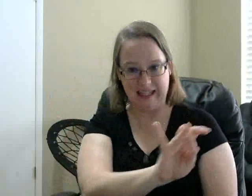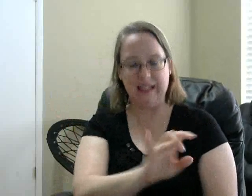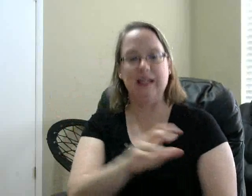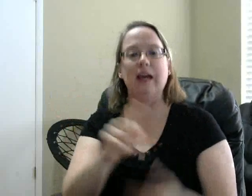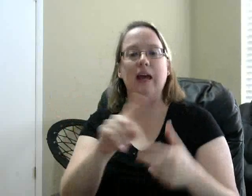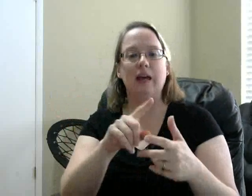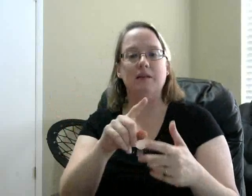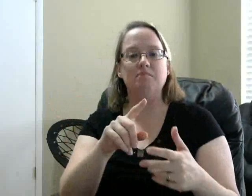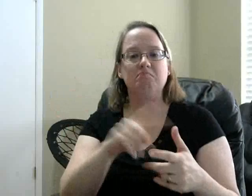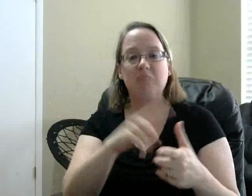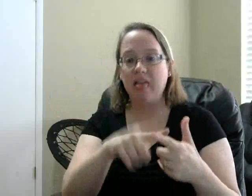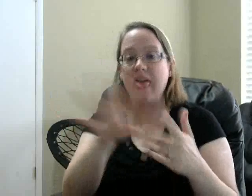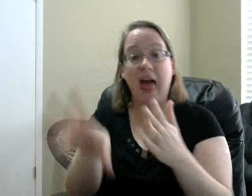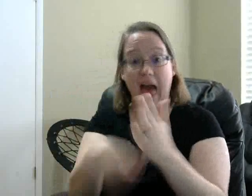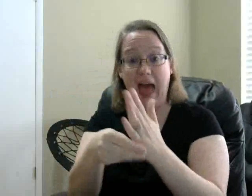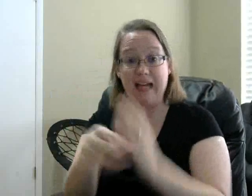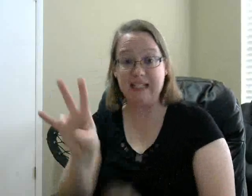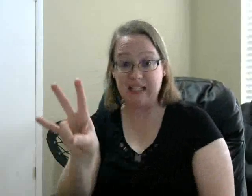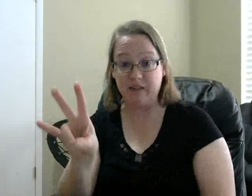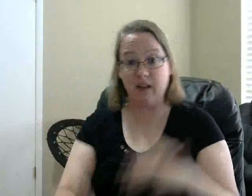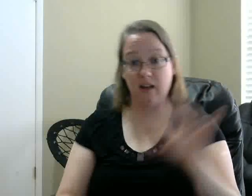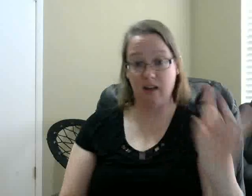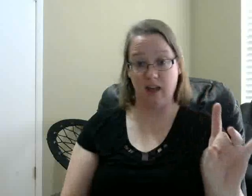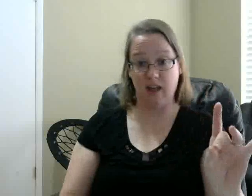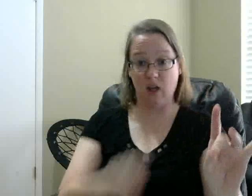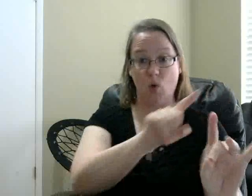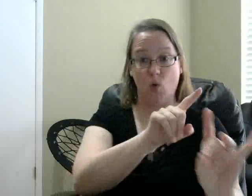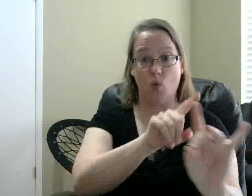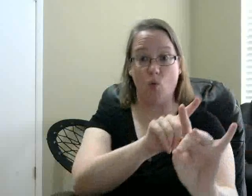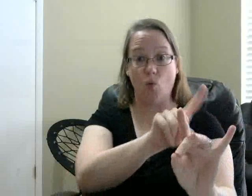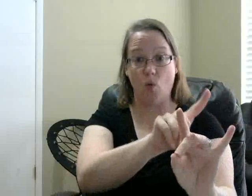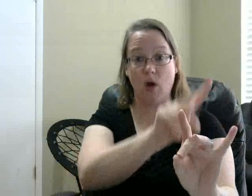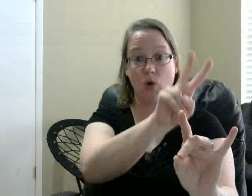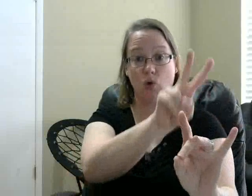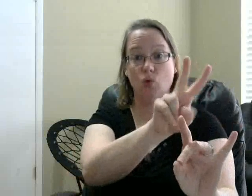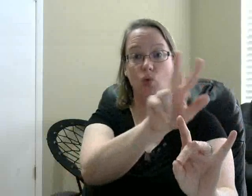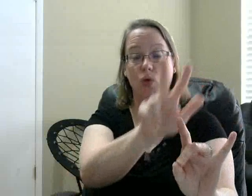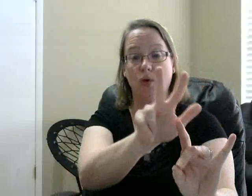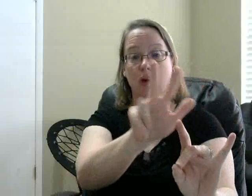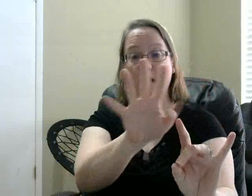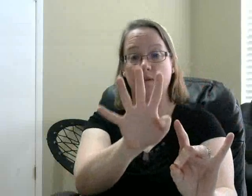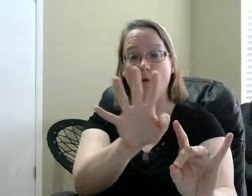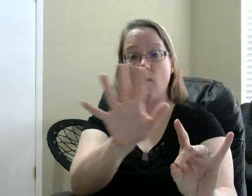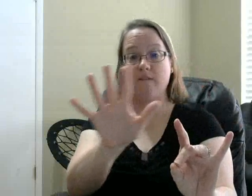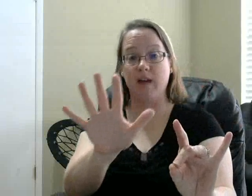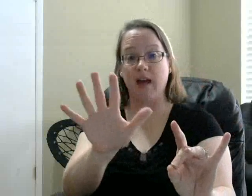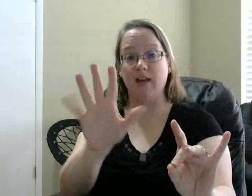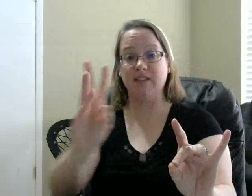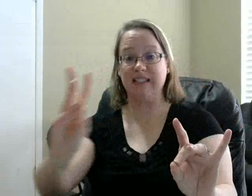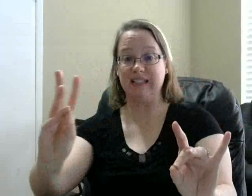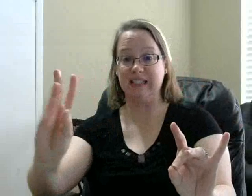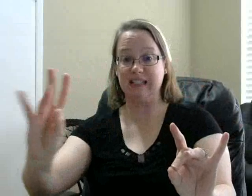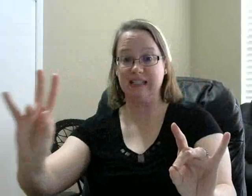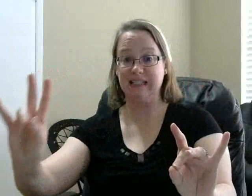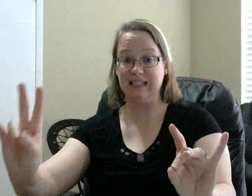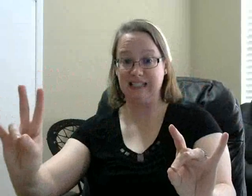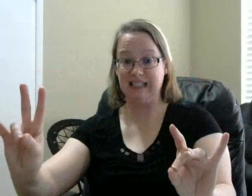to it. 1, 2, 3, 4, 5, 6,